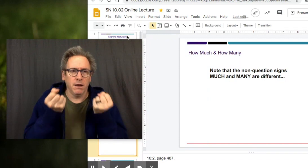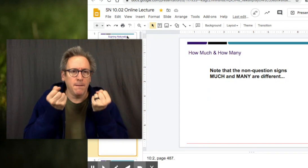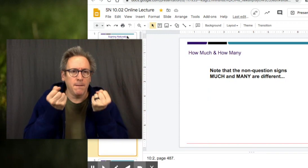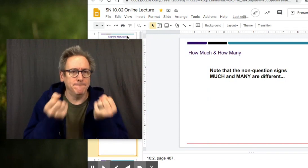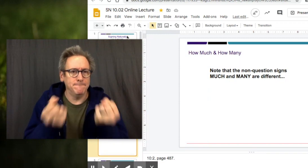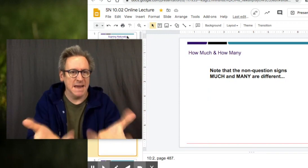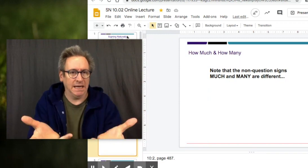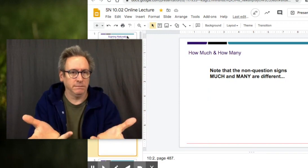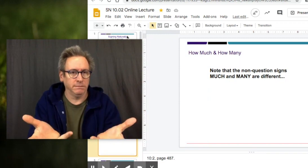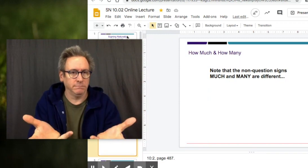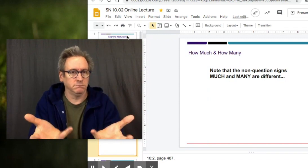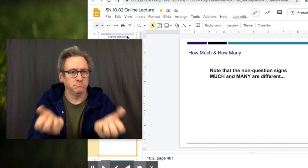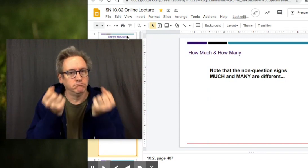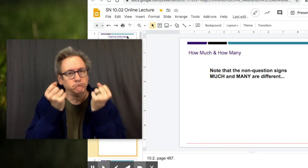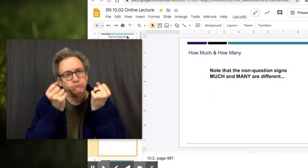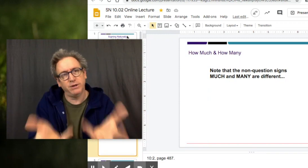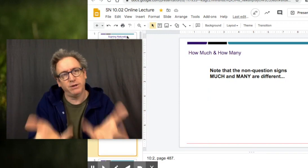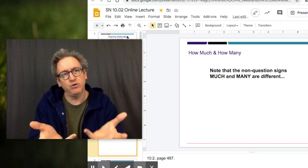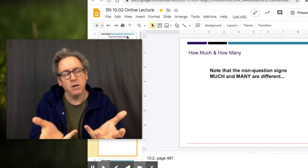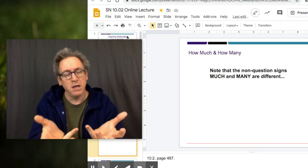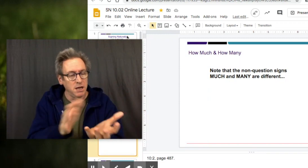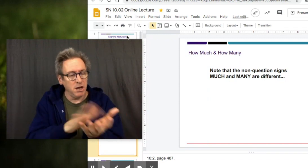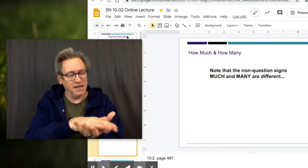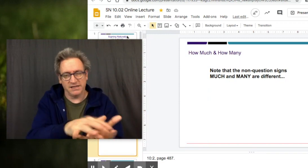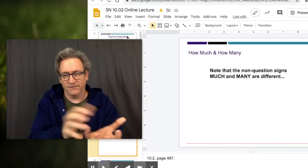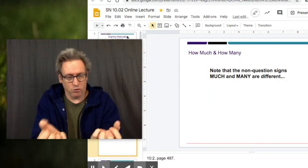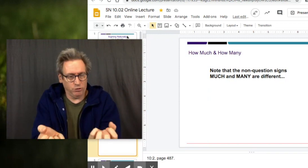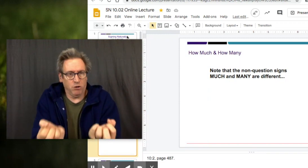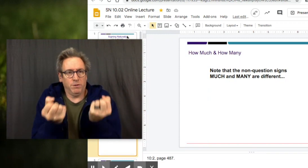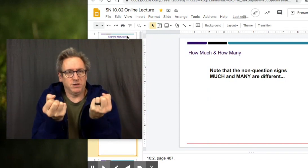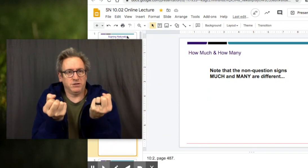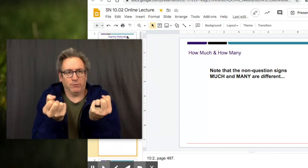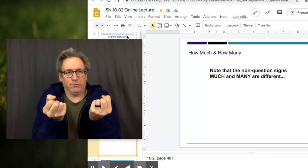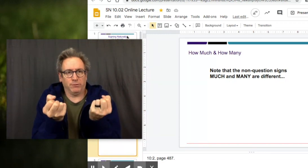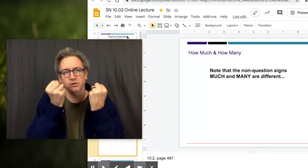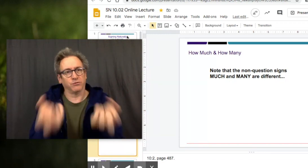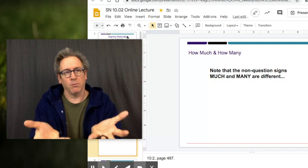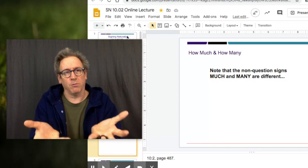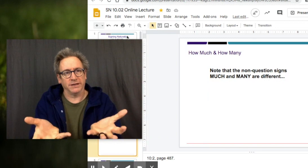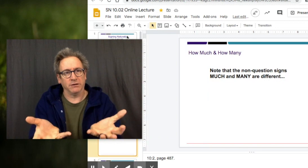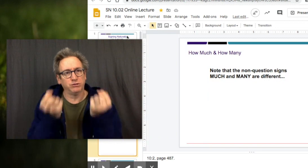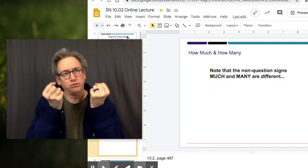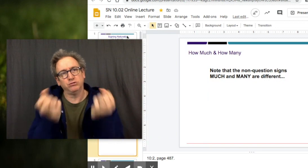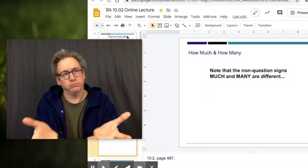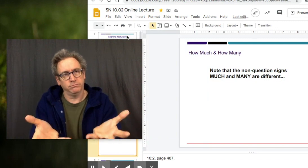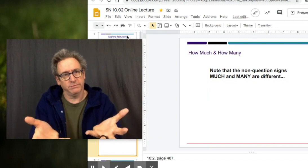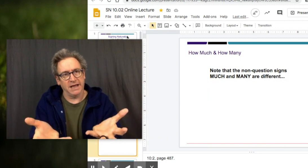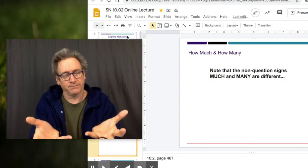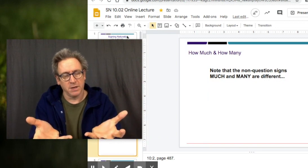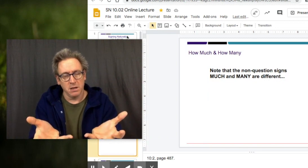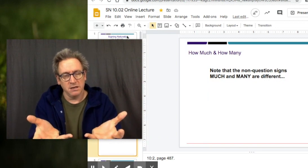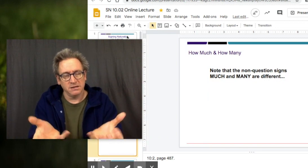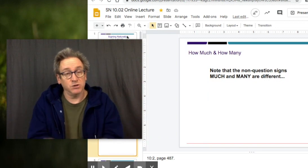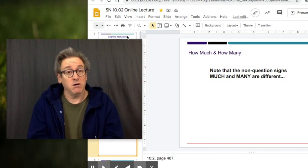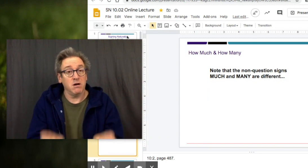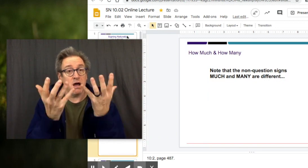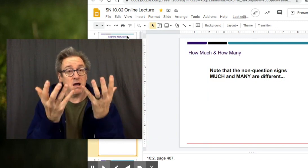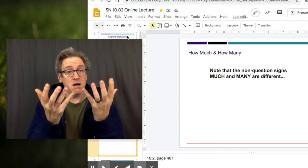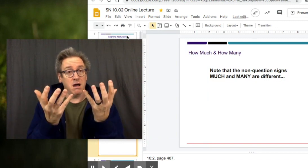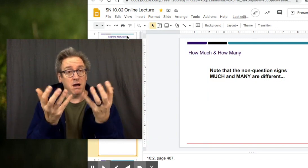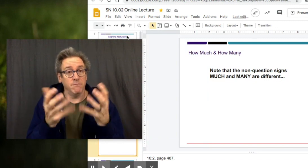and many. Ooh. As if you're holding a whole bunch of paper clips and you throw them all down.